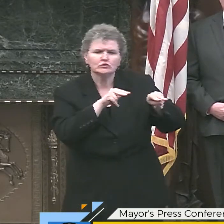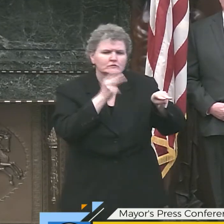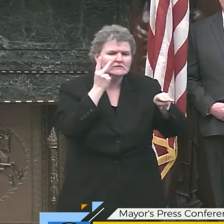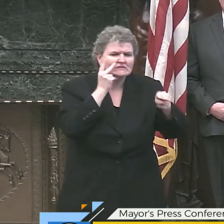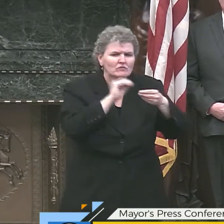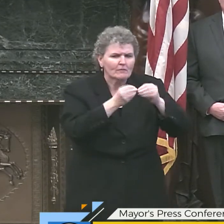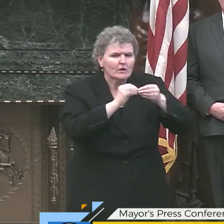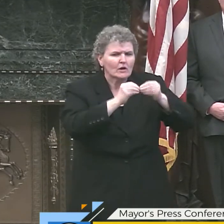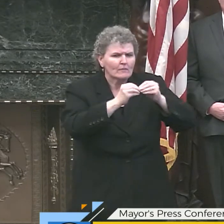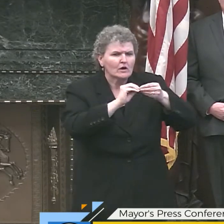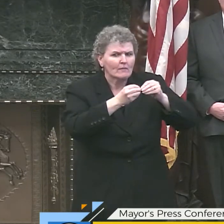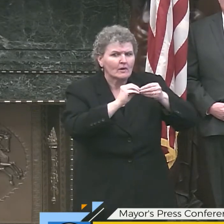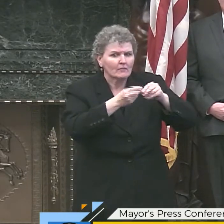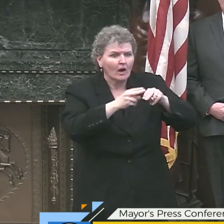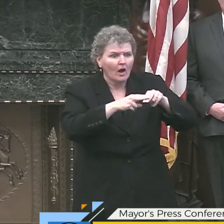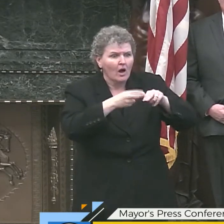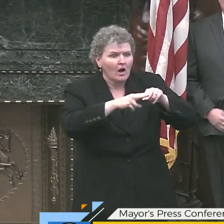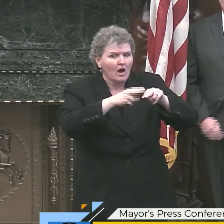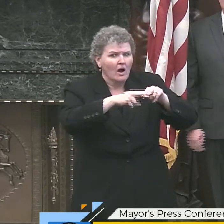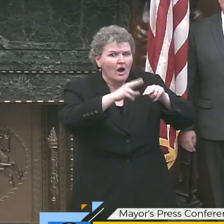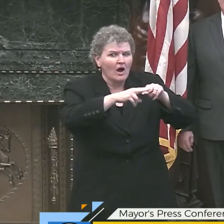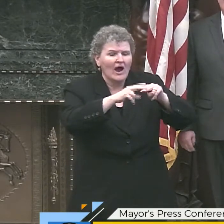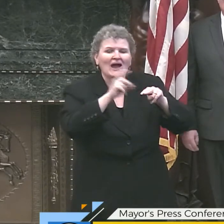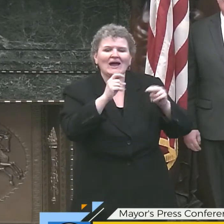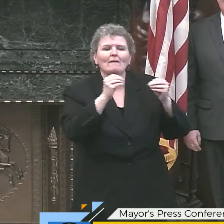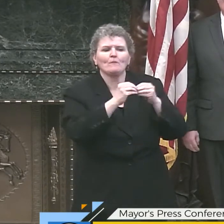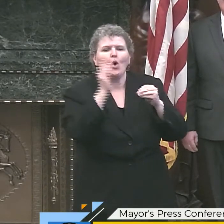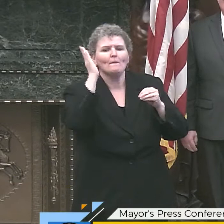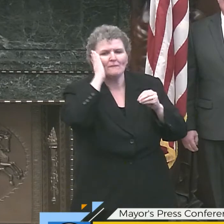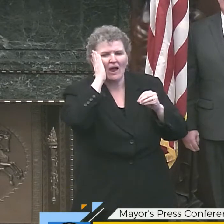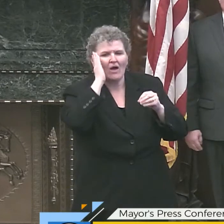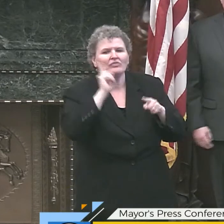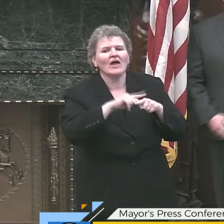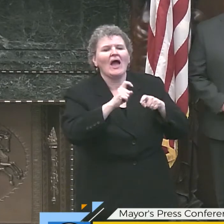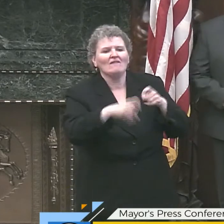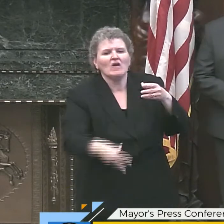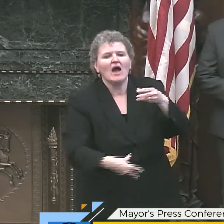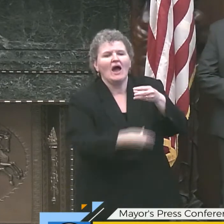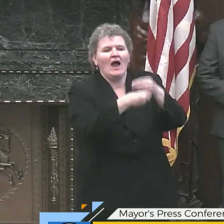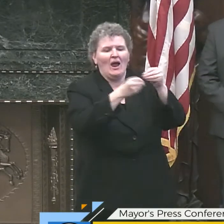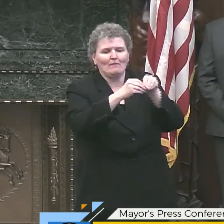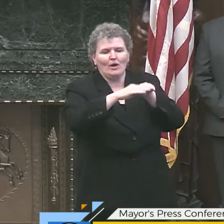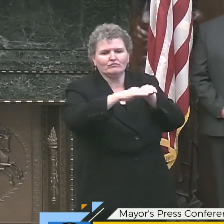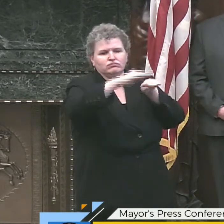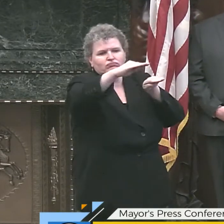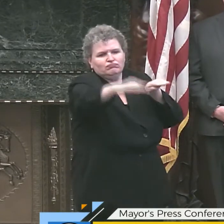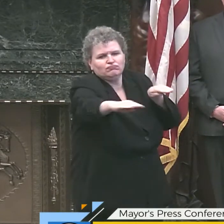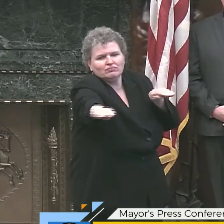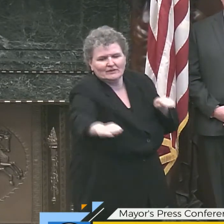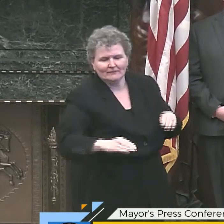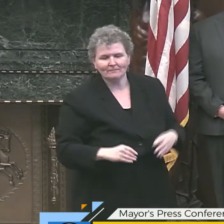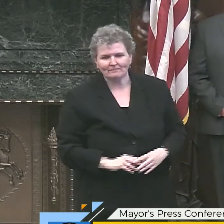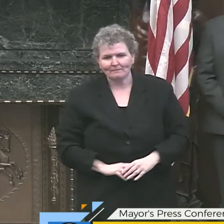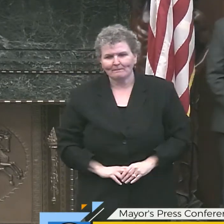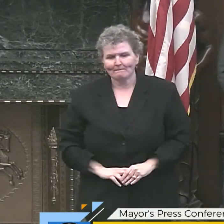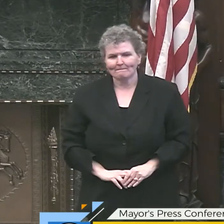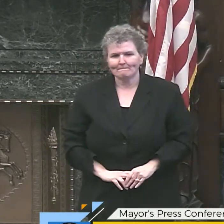Okay, thank you. We're going to Mayor Rindy with WHYY. You are now unmuted.